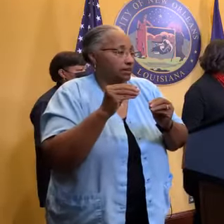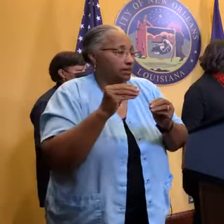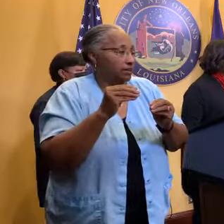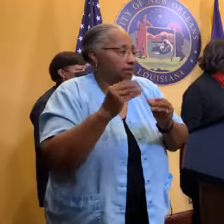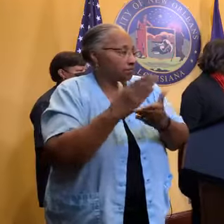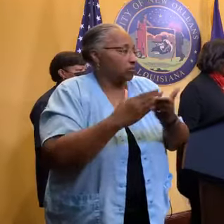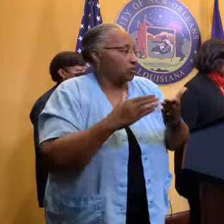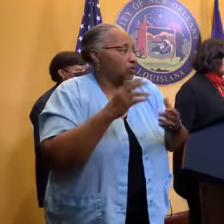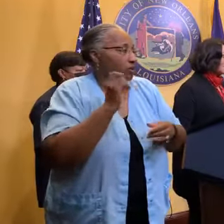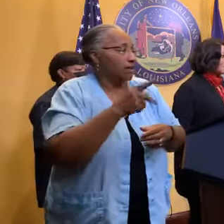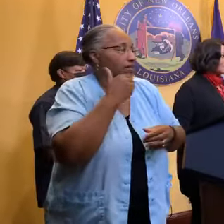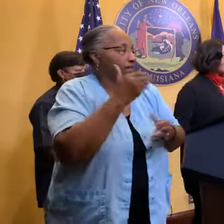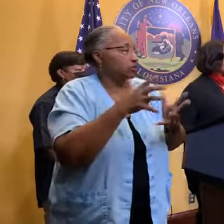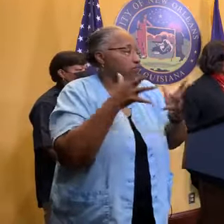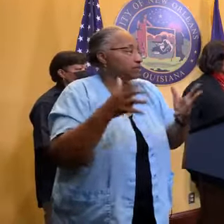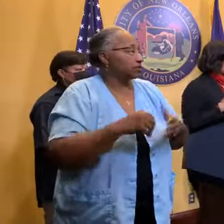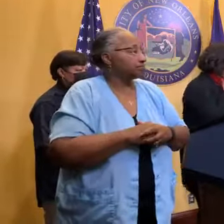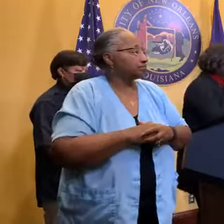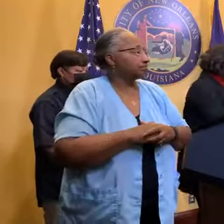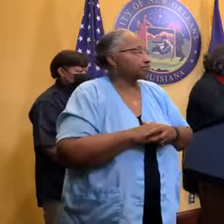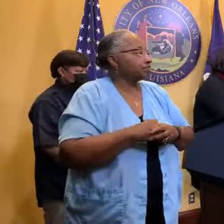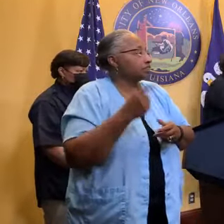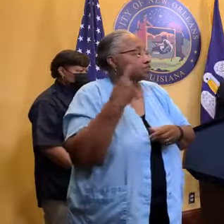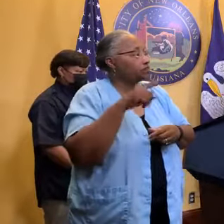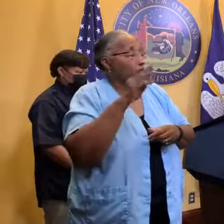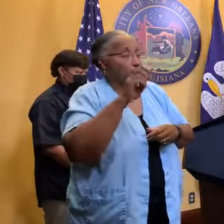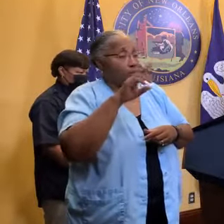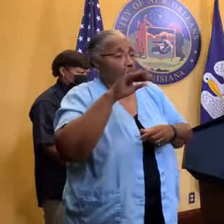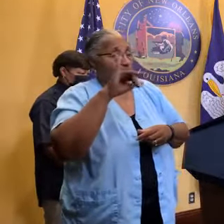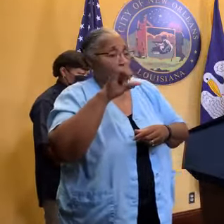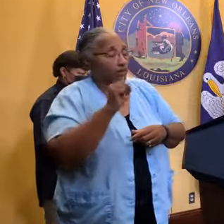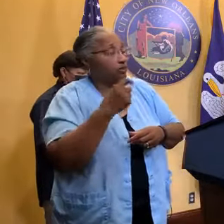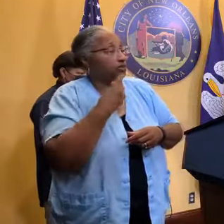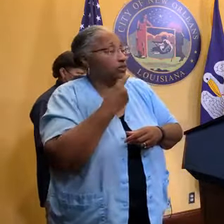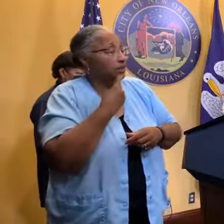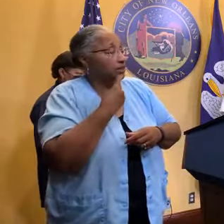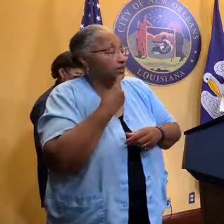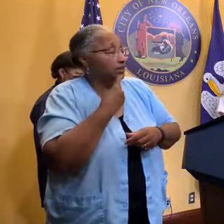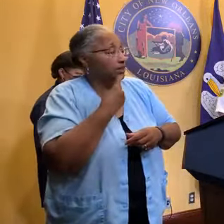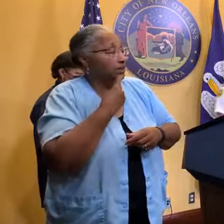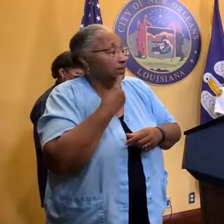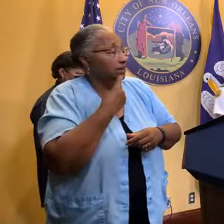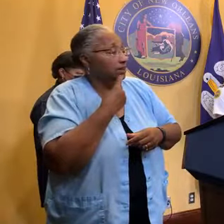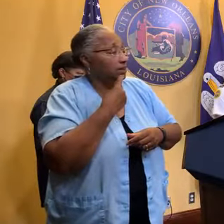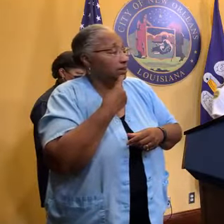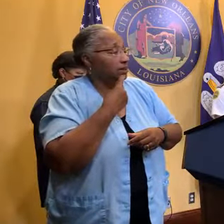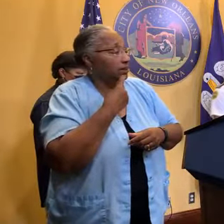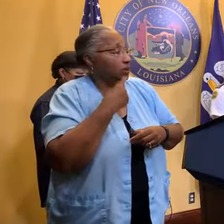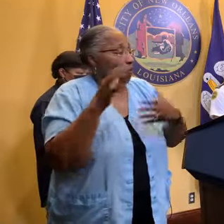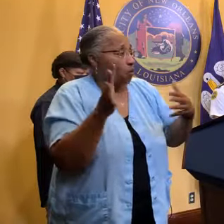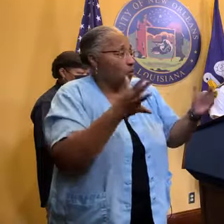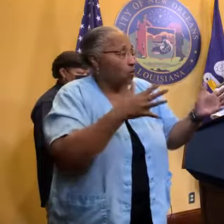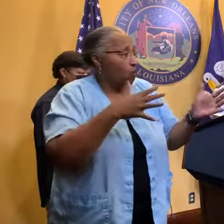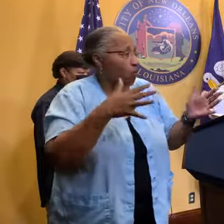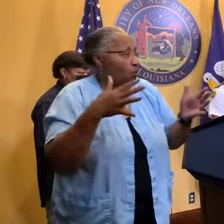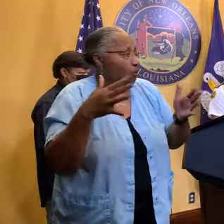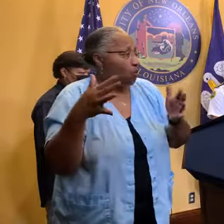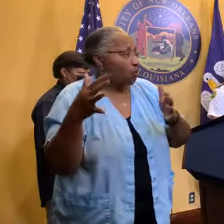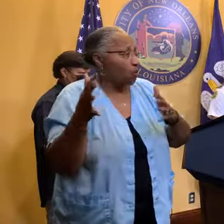the opportunity. Thank you. And then for Mr. Morris, you said that there was a threshold, a wind threshold at which you could not send